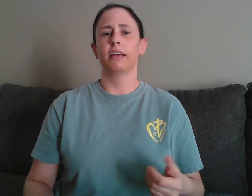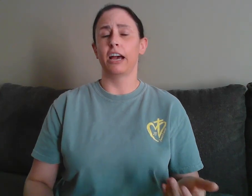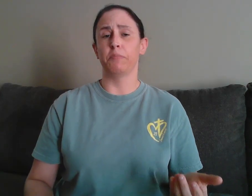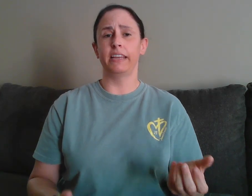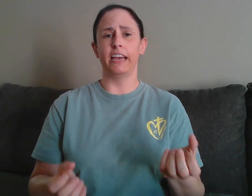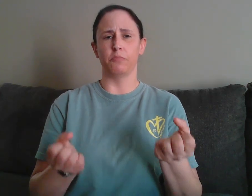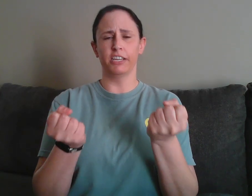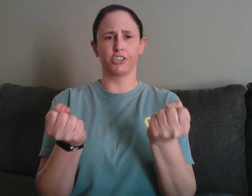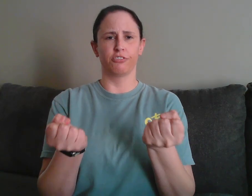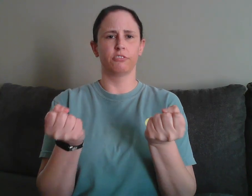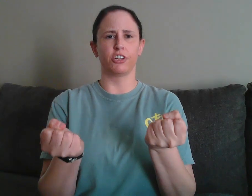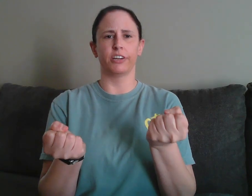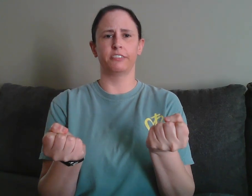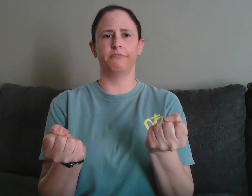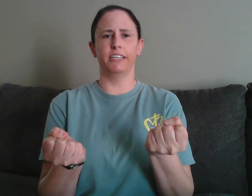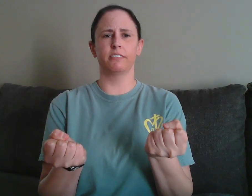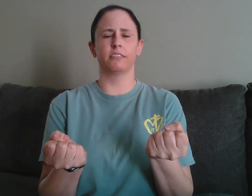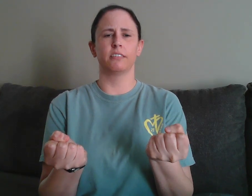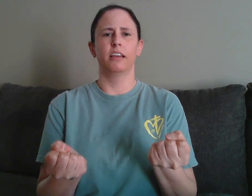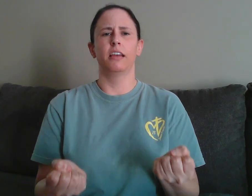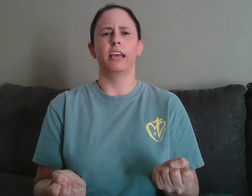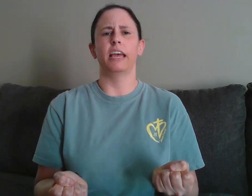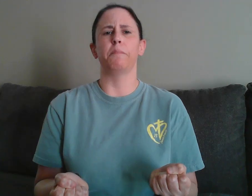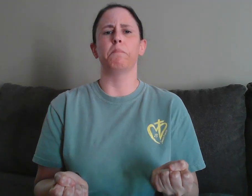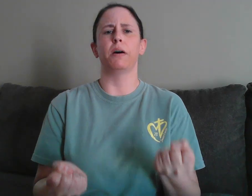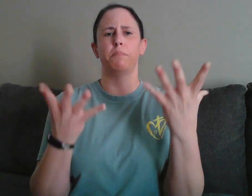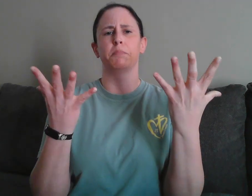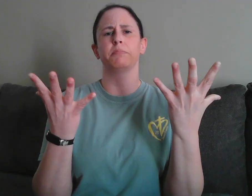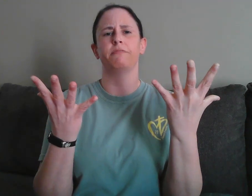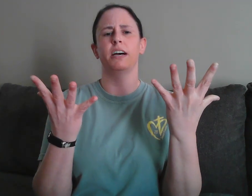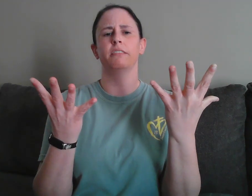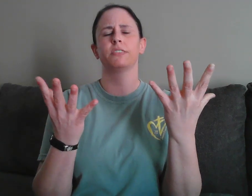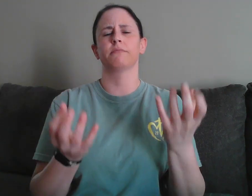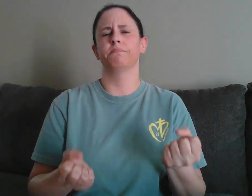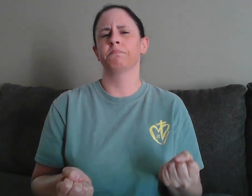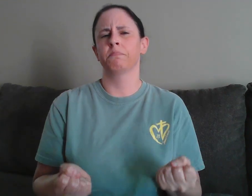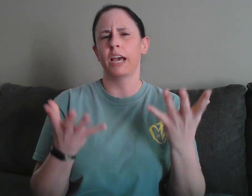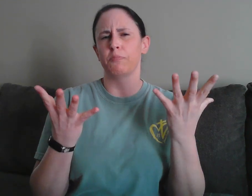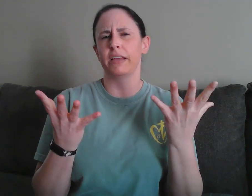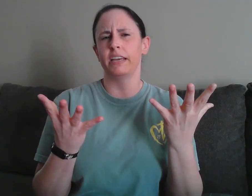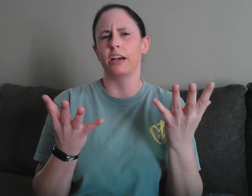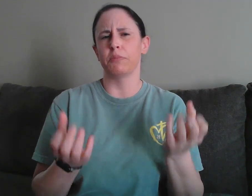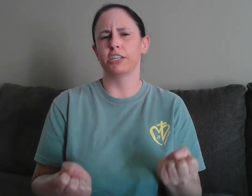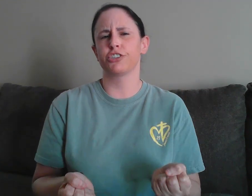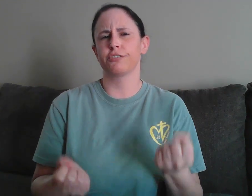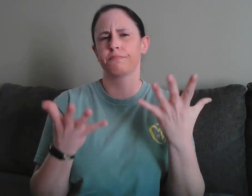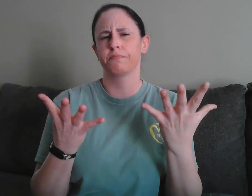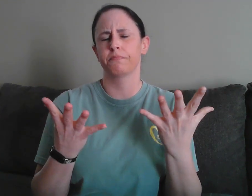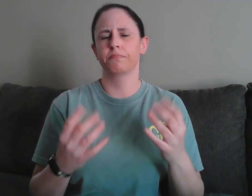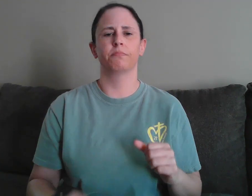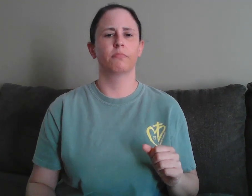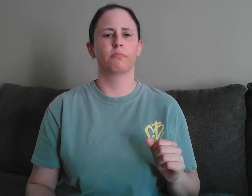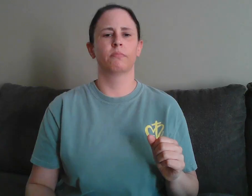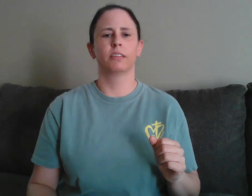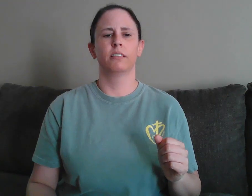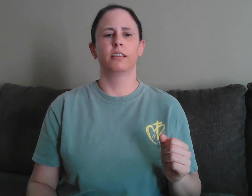How many, how much, start as fists and pop them up to fives. How many, how much.